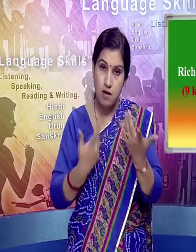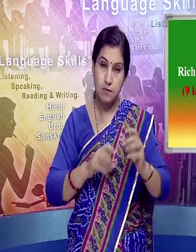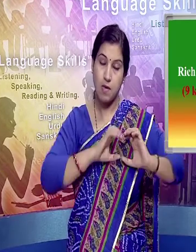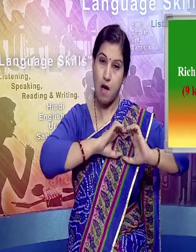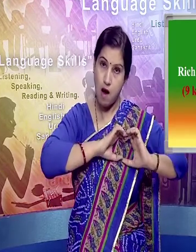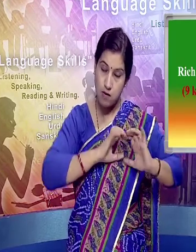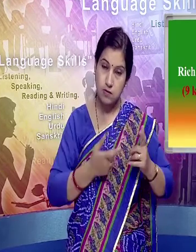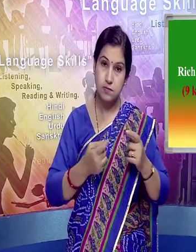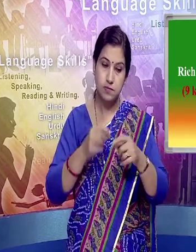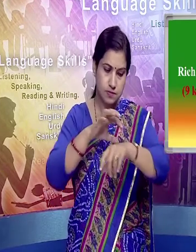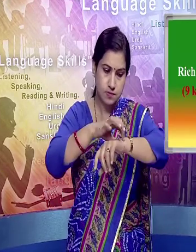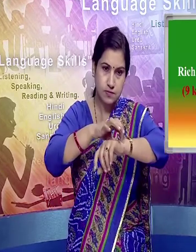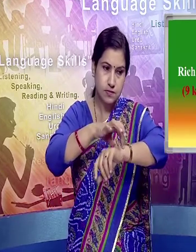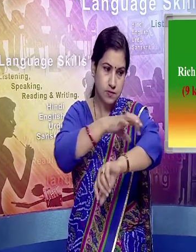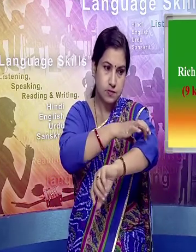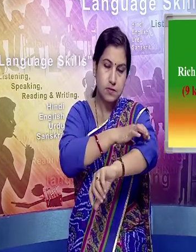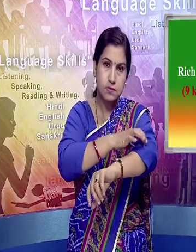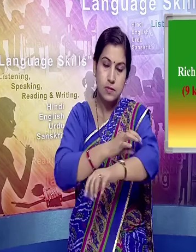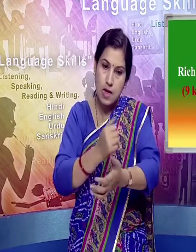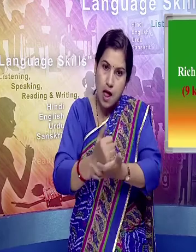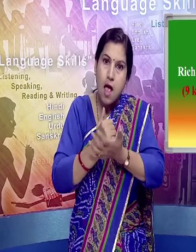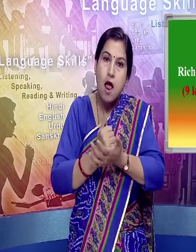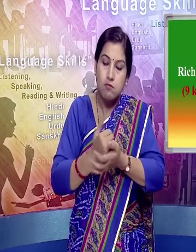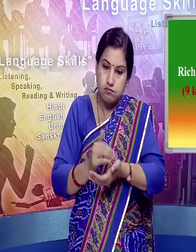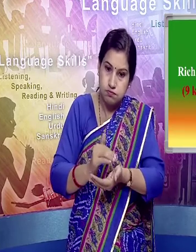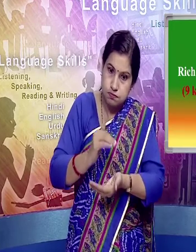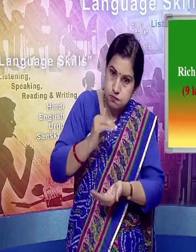skeleton, it helps in growth of tissues.